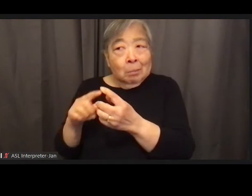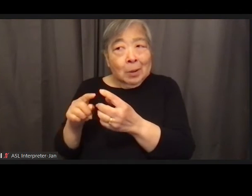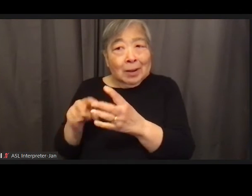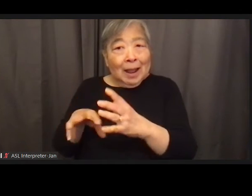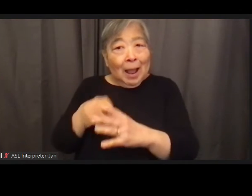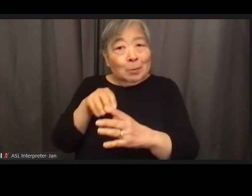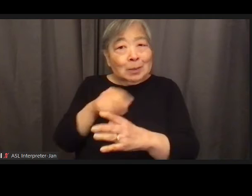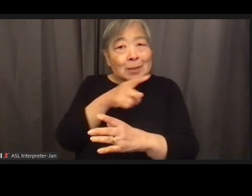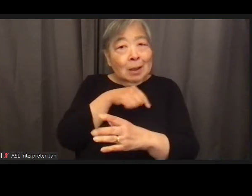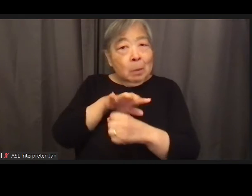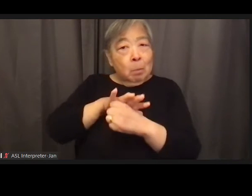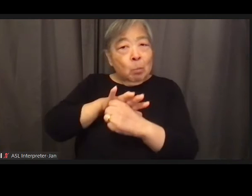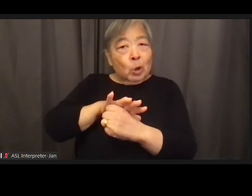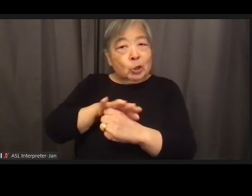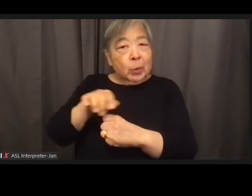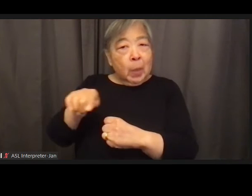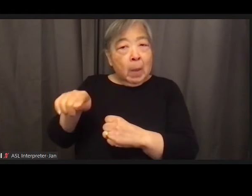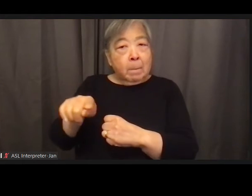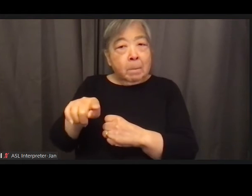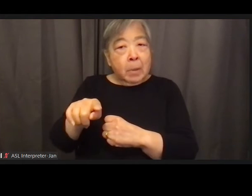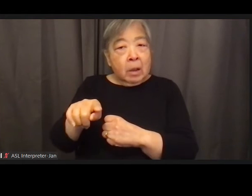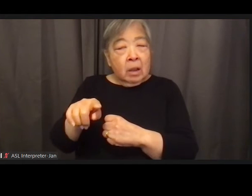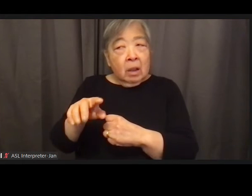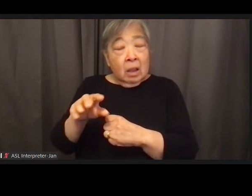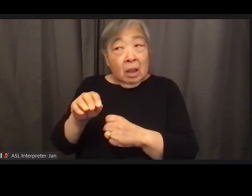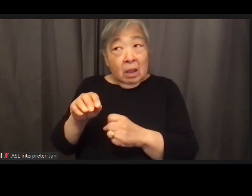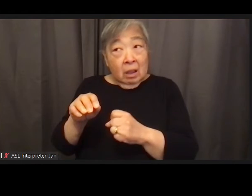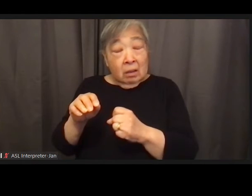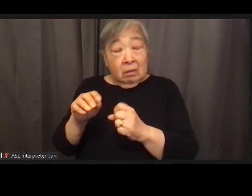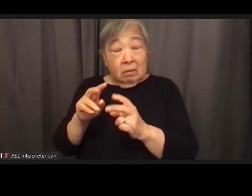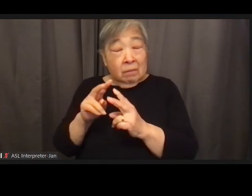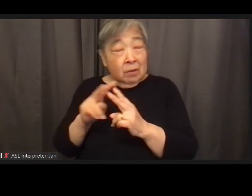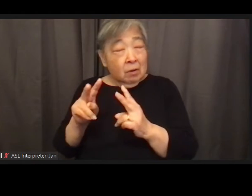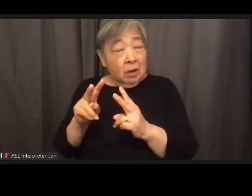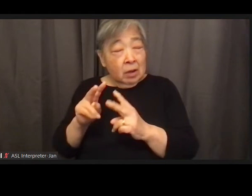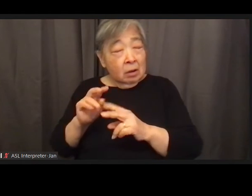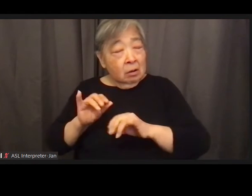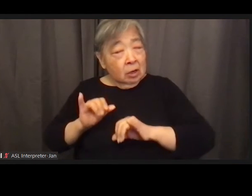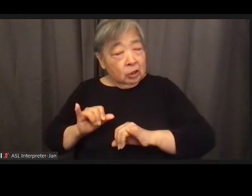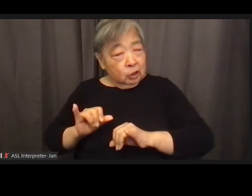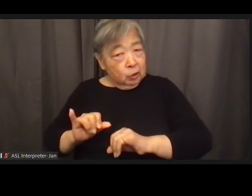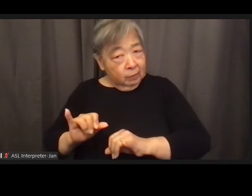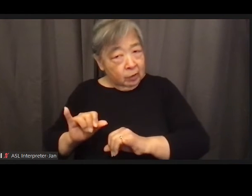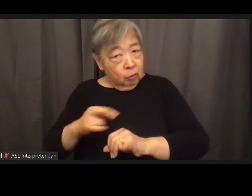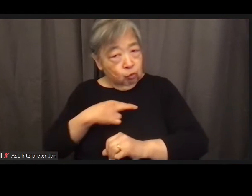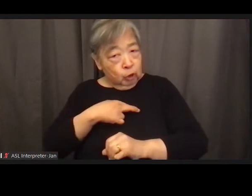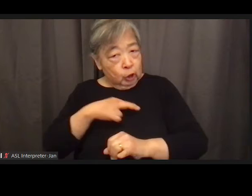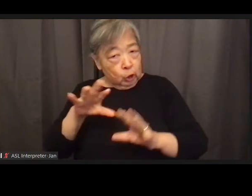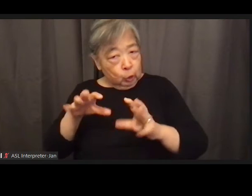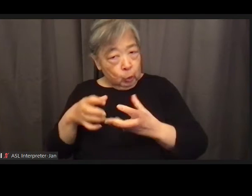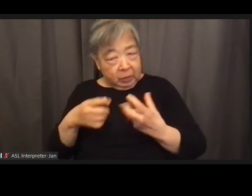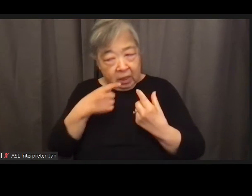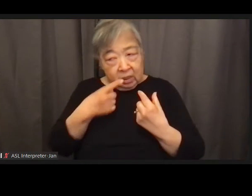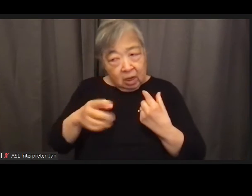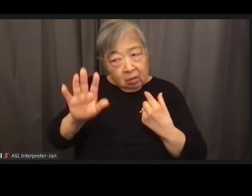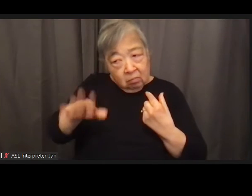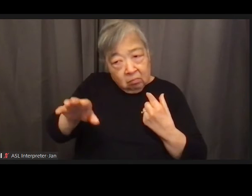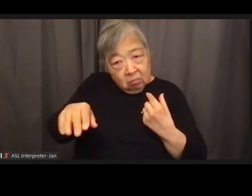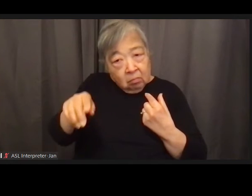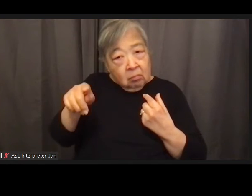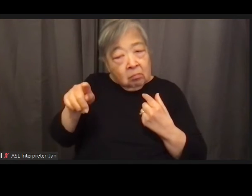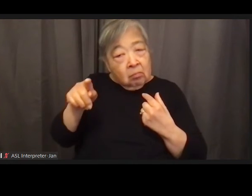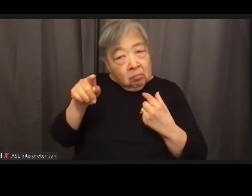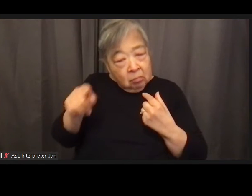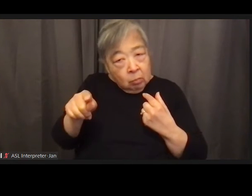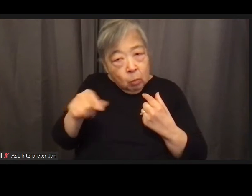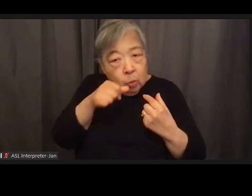outside forces. The more conservative religious groups who tell them, as Muslims and as women, you should not be in the open like that. You